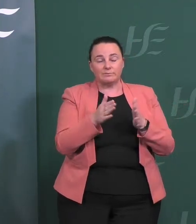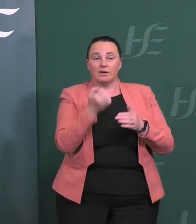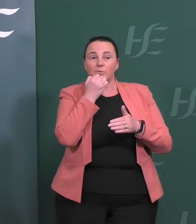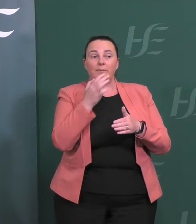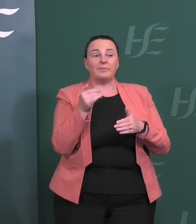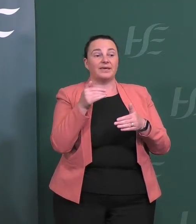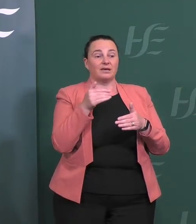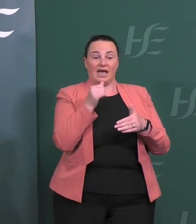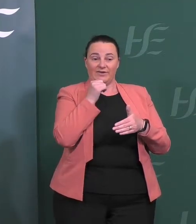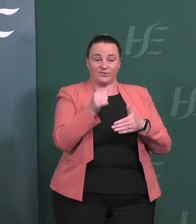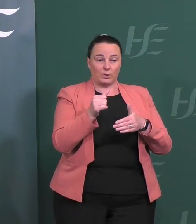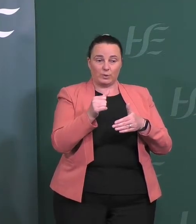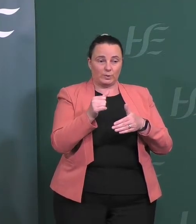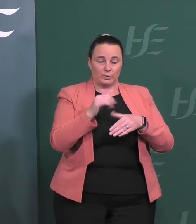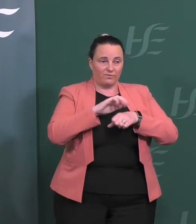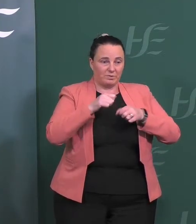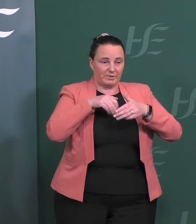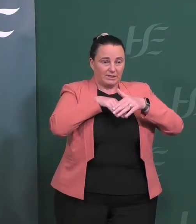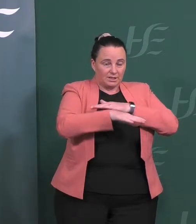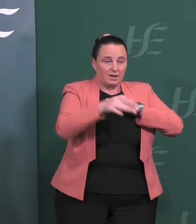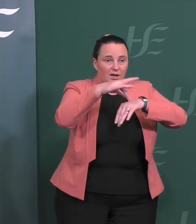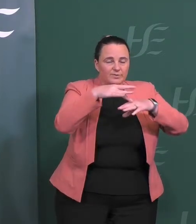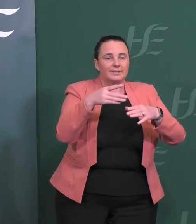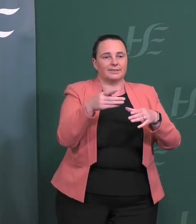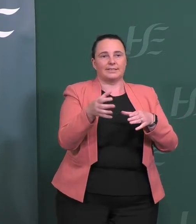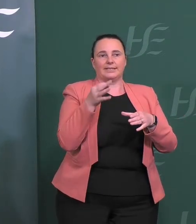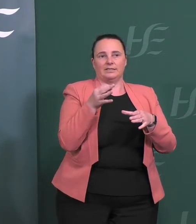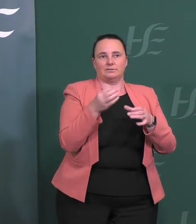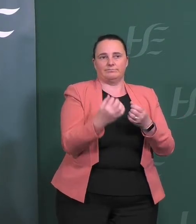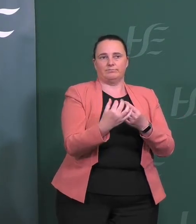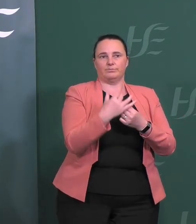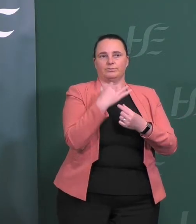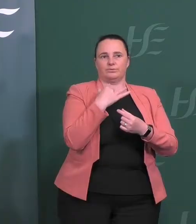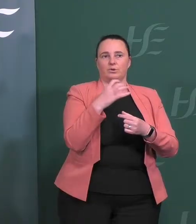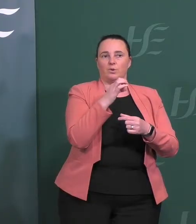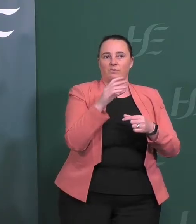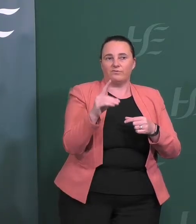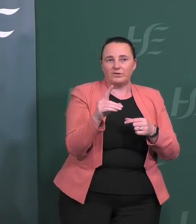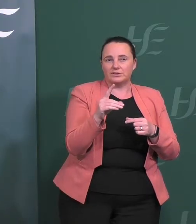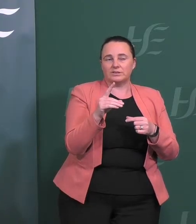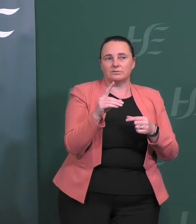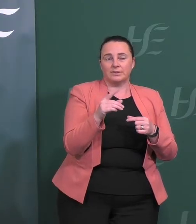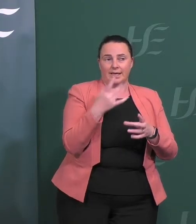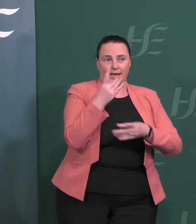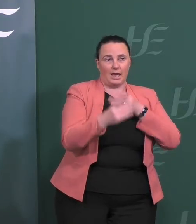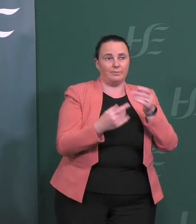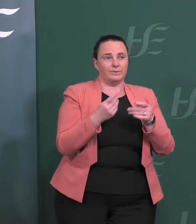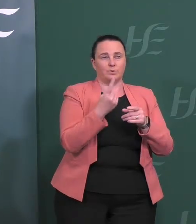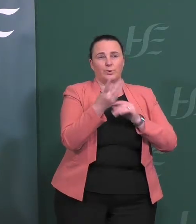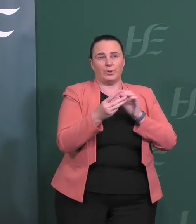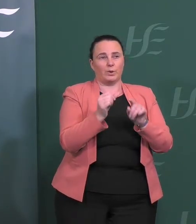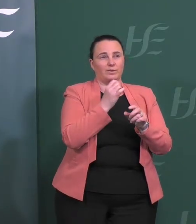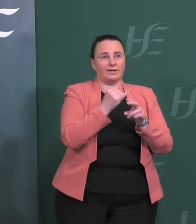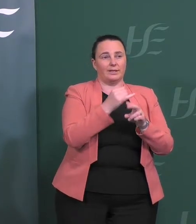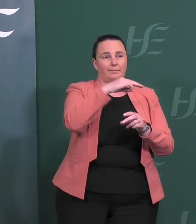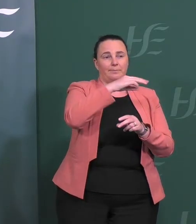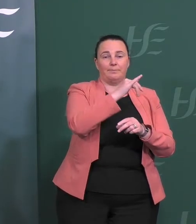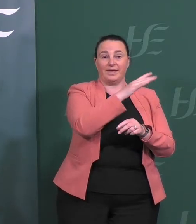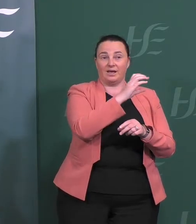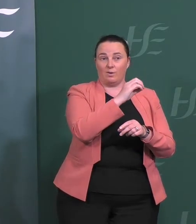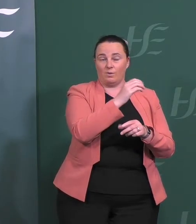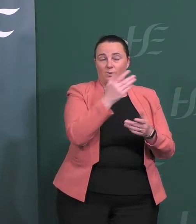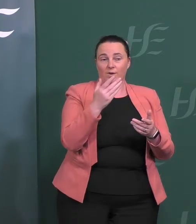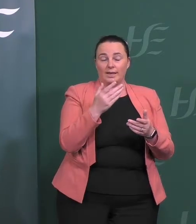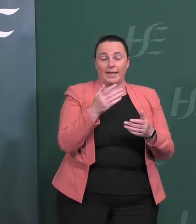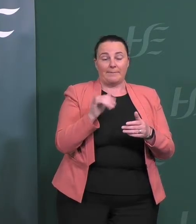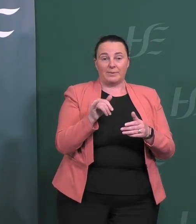contracted COVID in hospital via an outbreak, for example, what we had a week or so ago in Mayo. These patients may